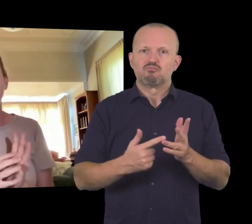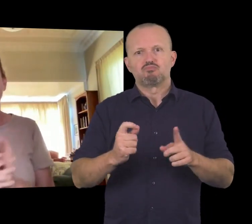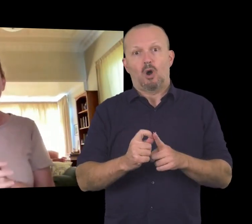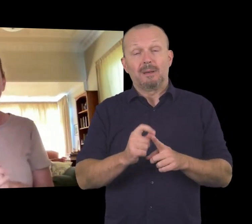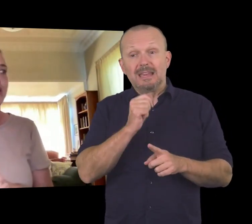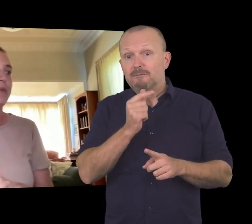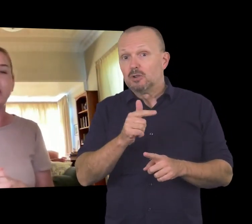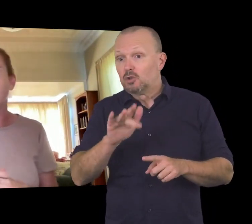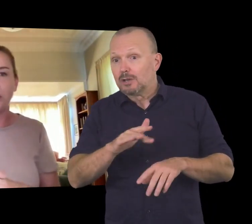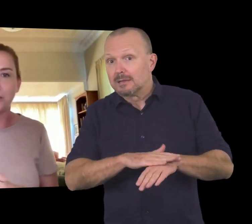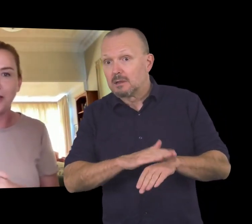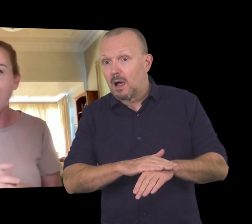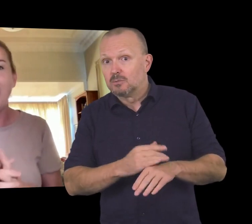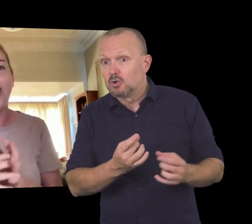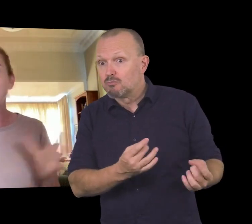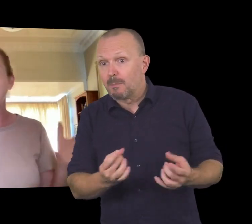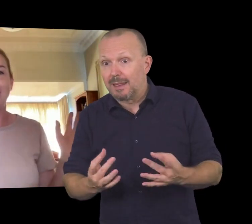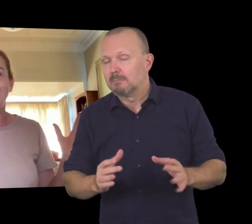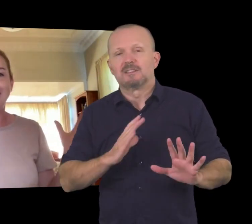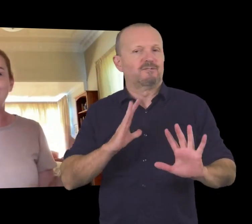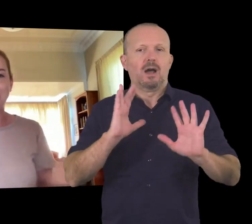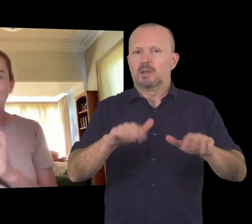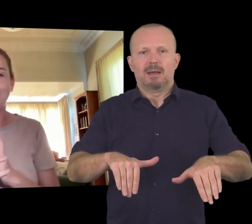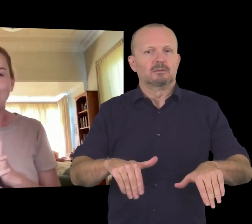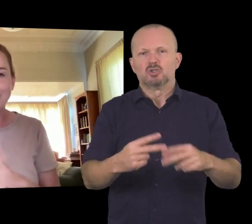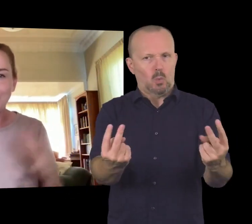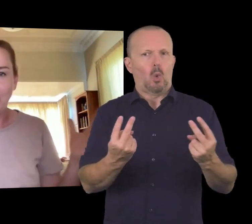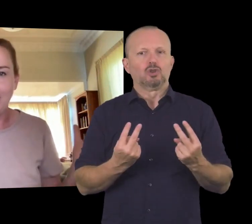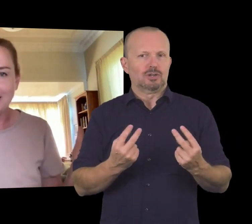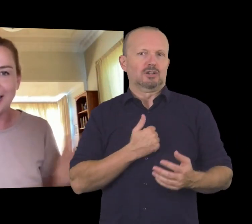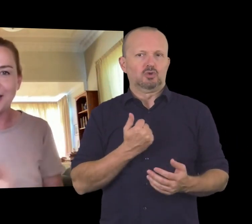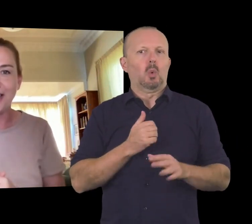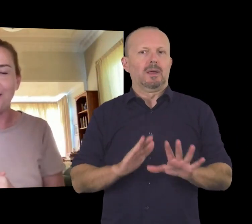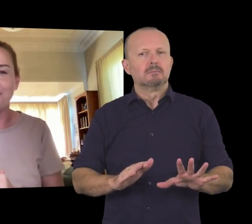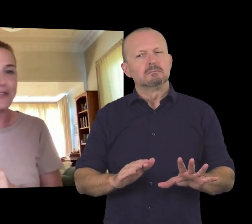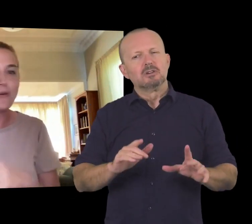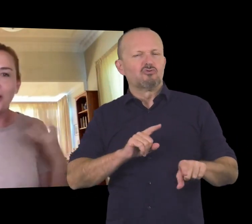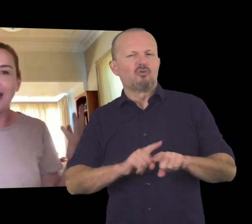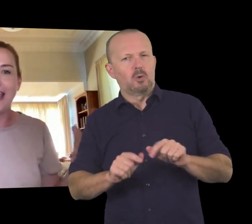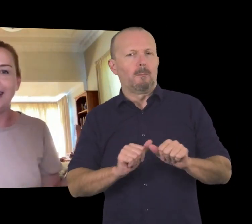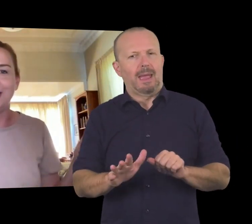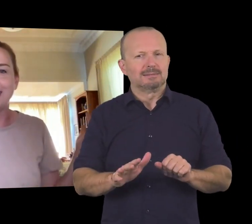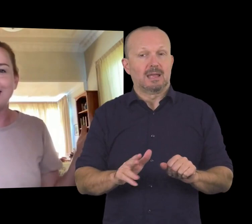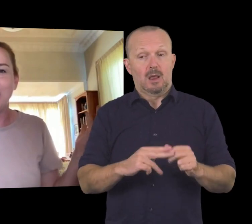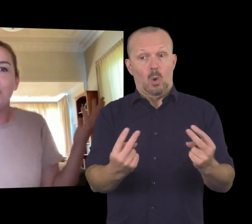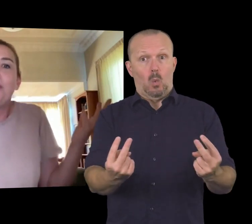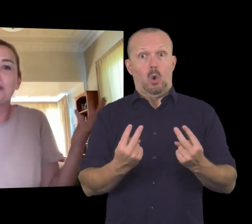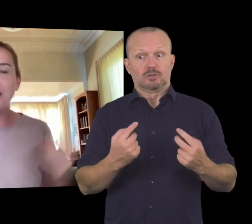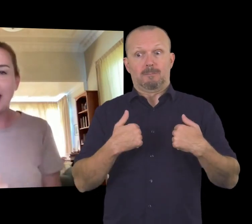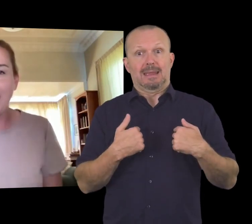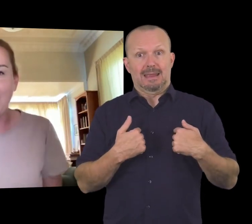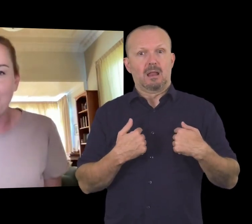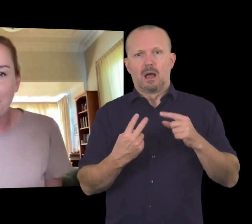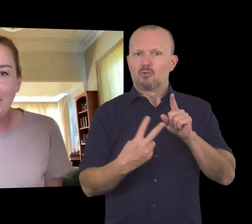haven't had the chance to actually bring those props with you, honestly, it doesn't matter. Just enjoy it. Just do what you can and just